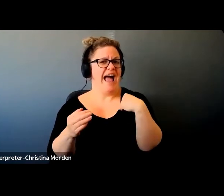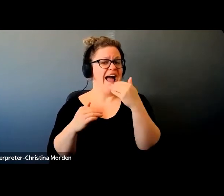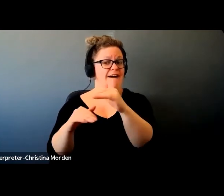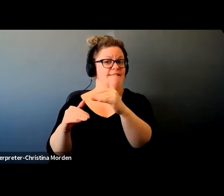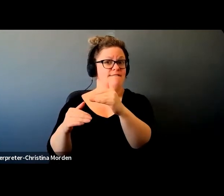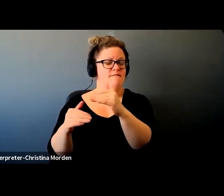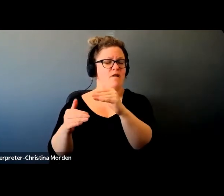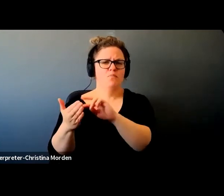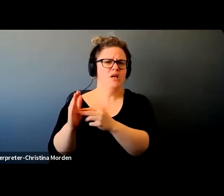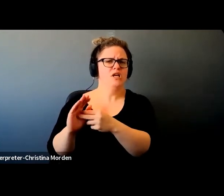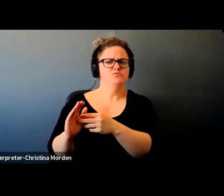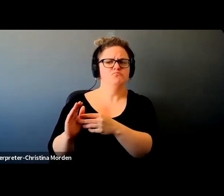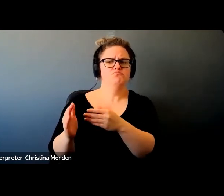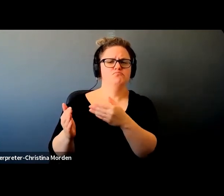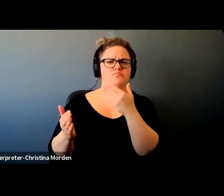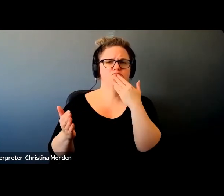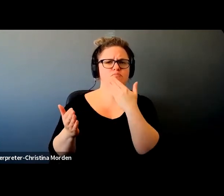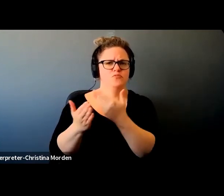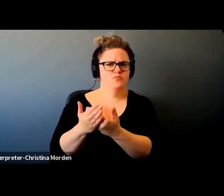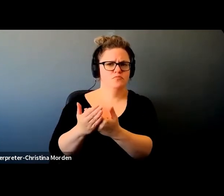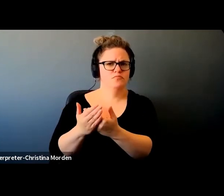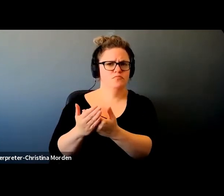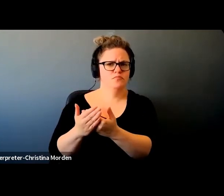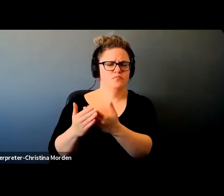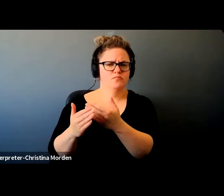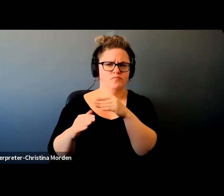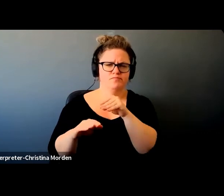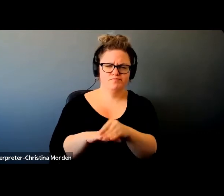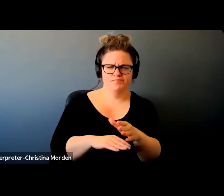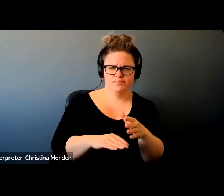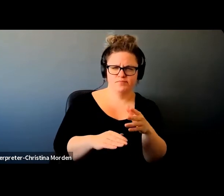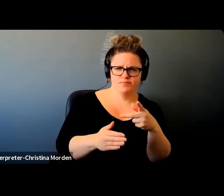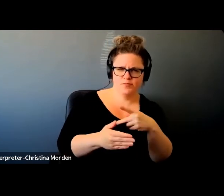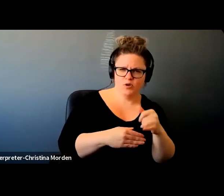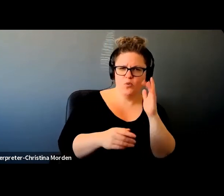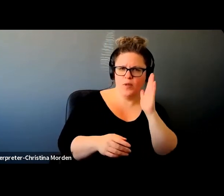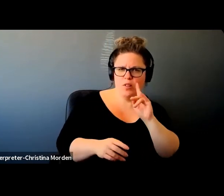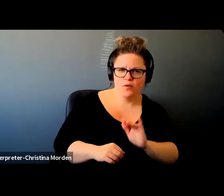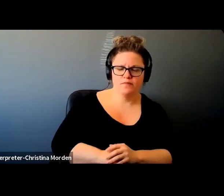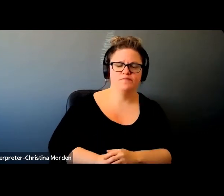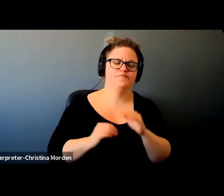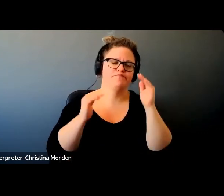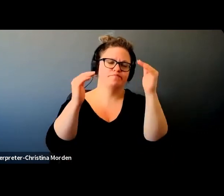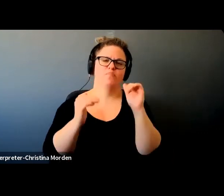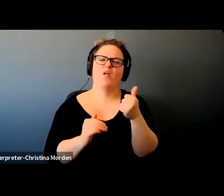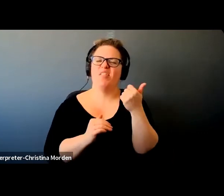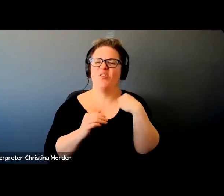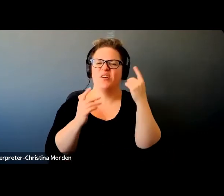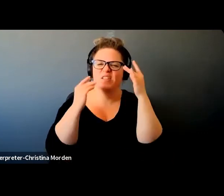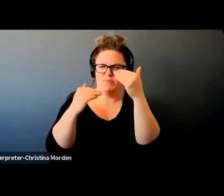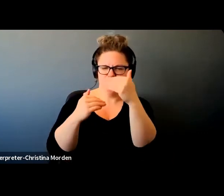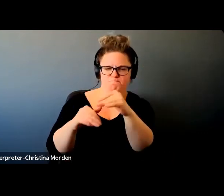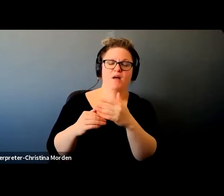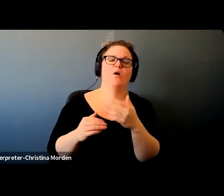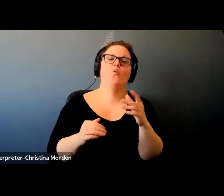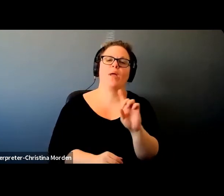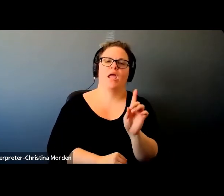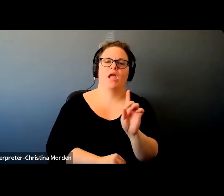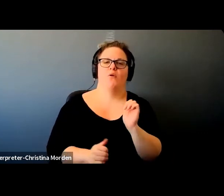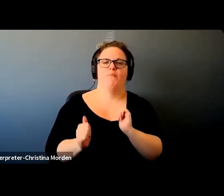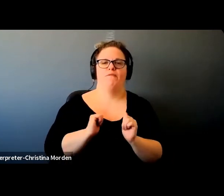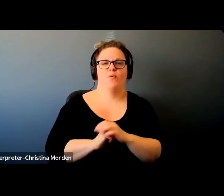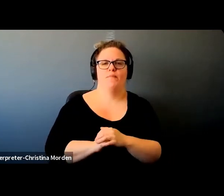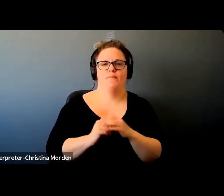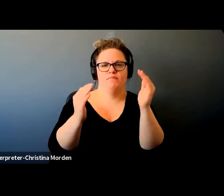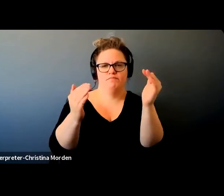do creatively. The other things are, where are you going to be performing this piece? How much time are